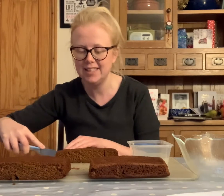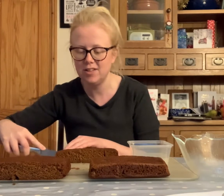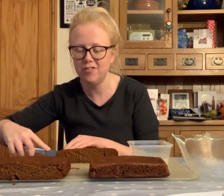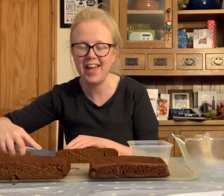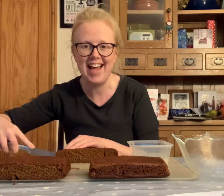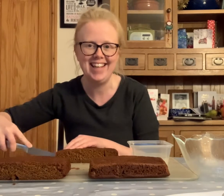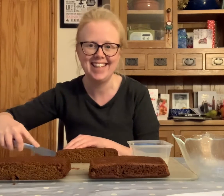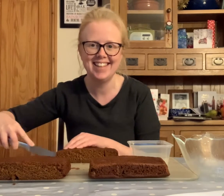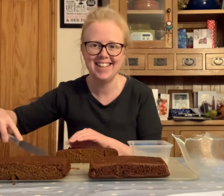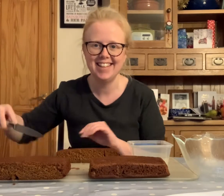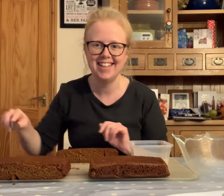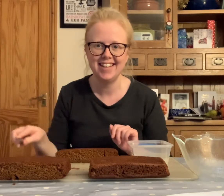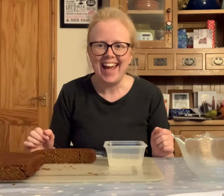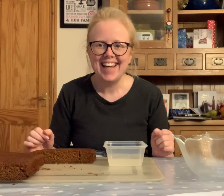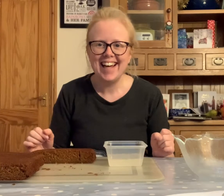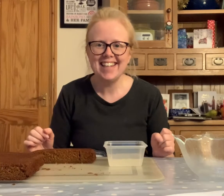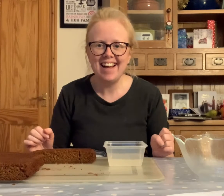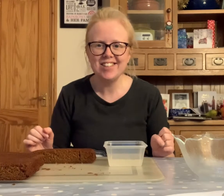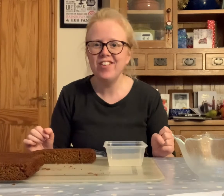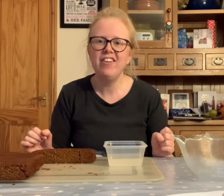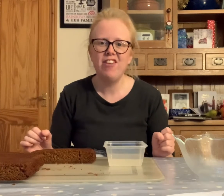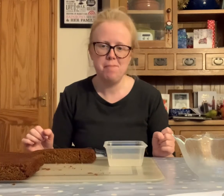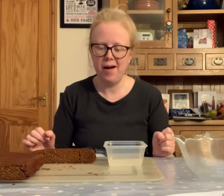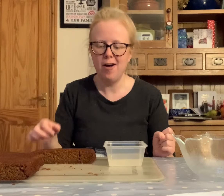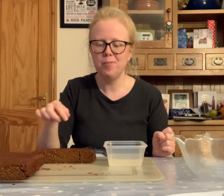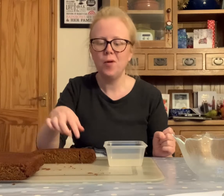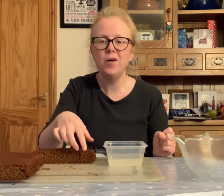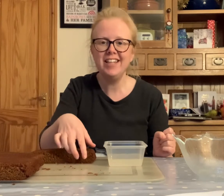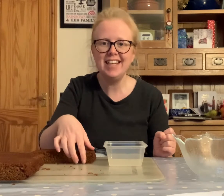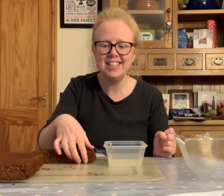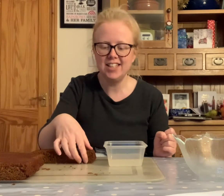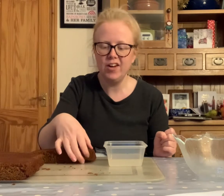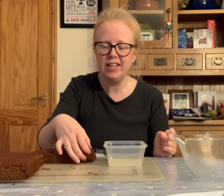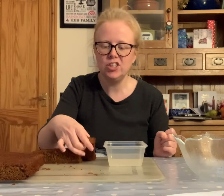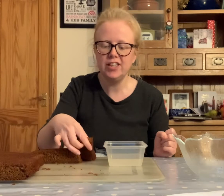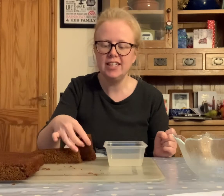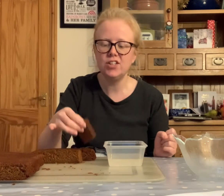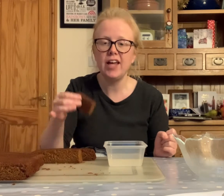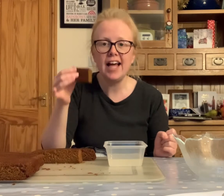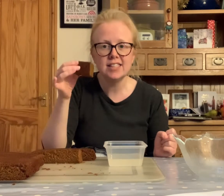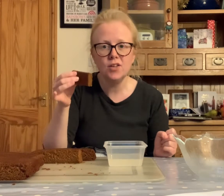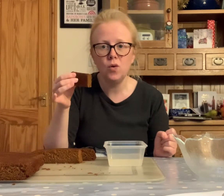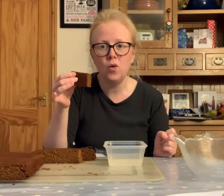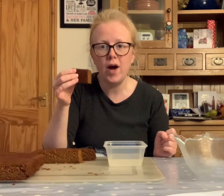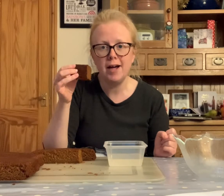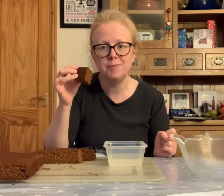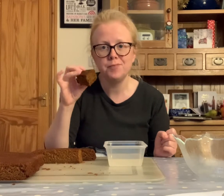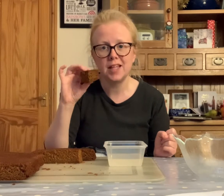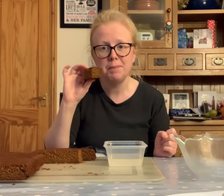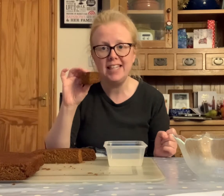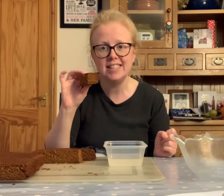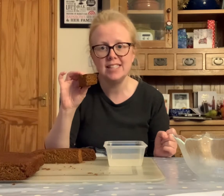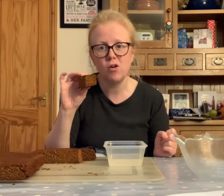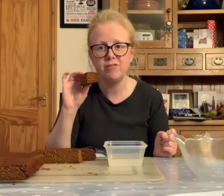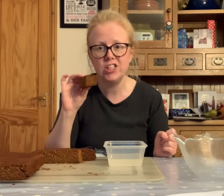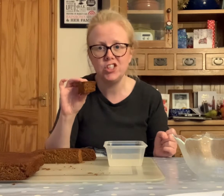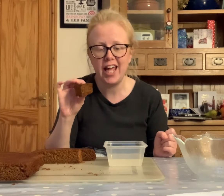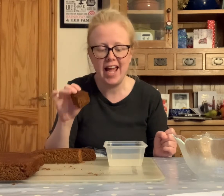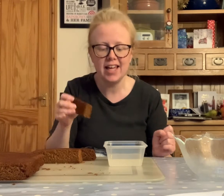of cake. And now's the really fun part. What you need to do is you need to get your pieces of ginger cake